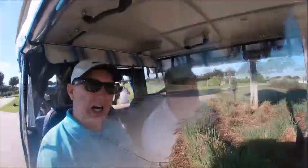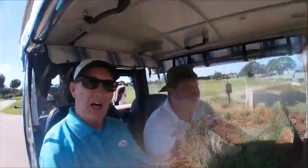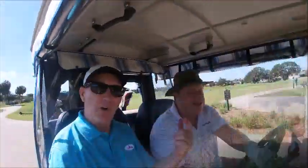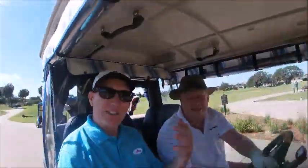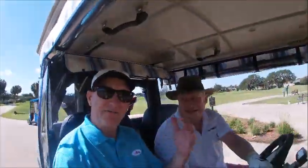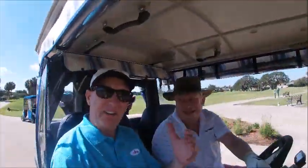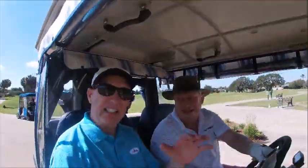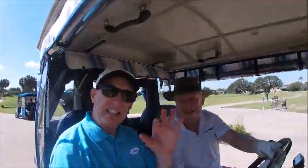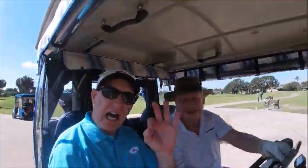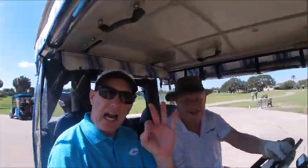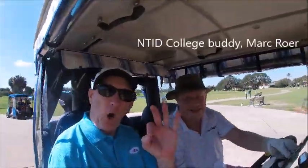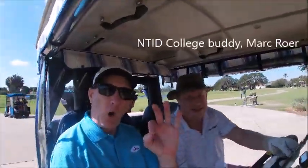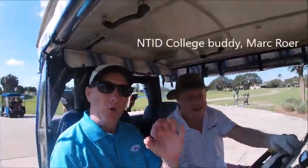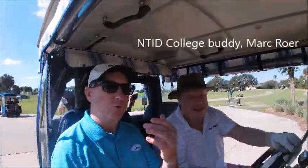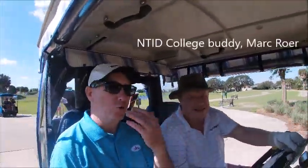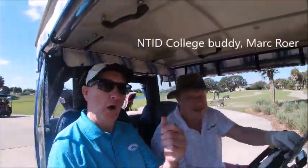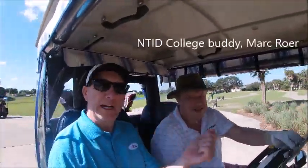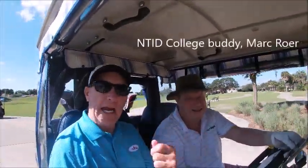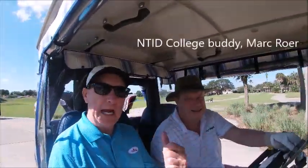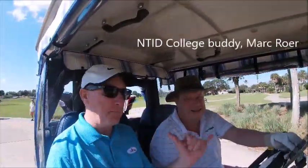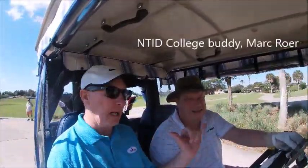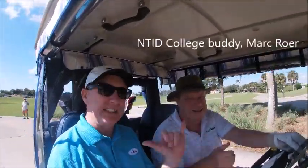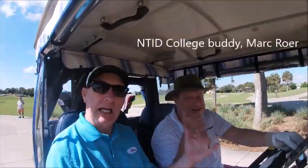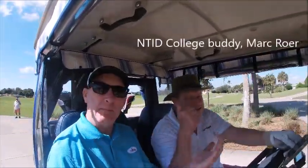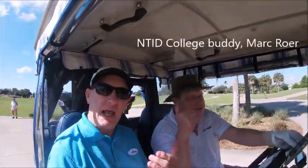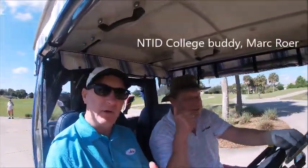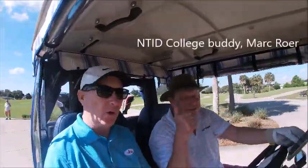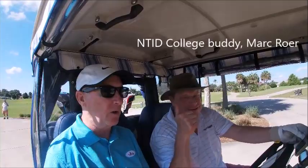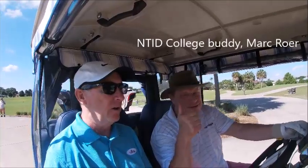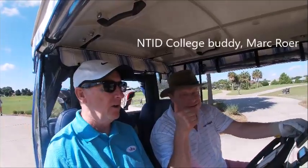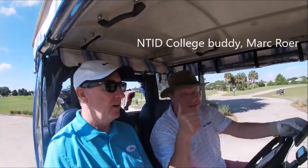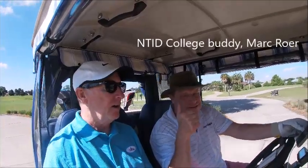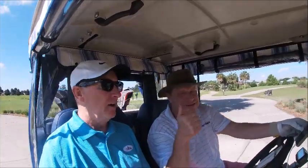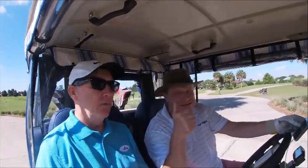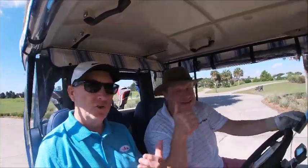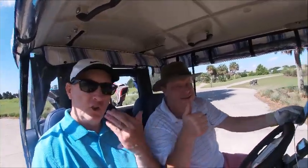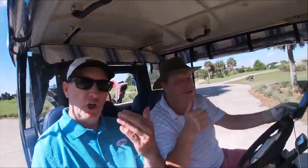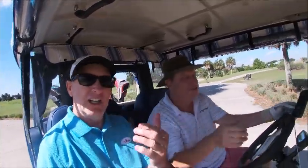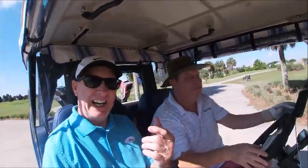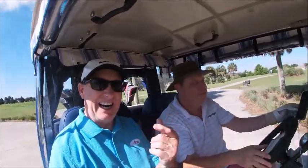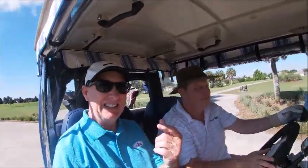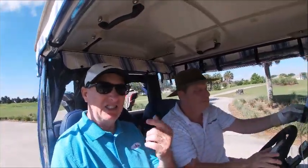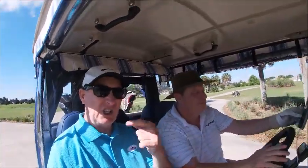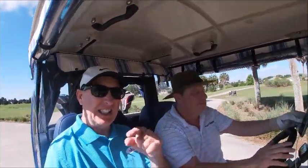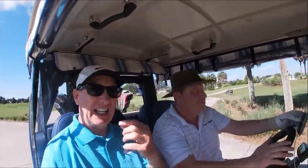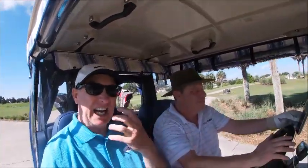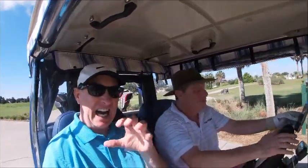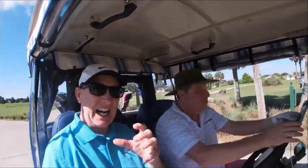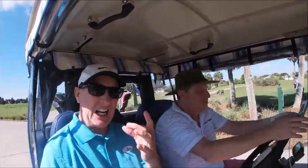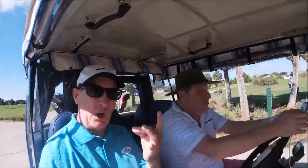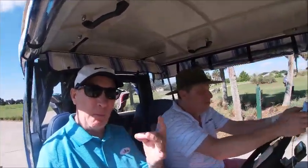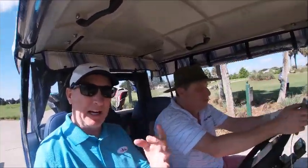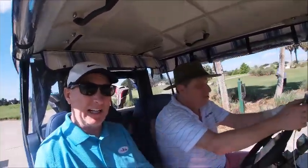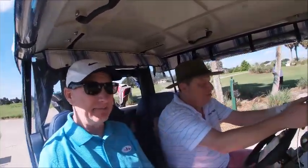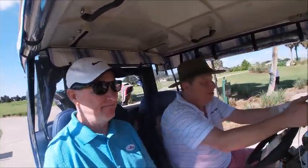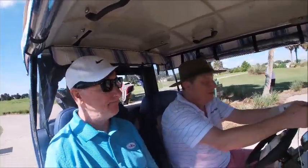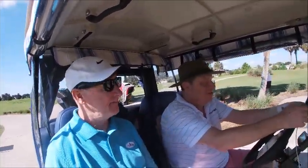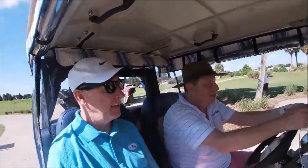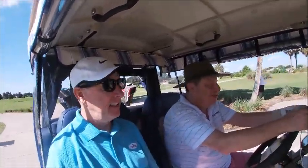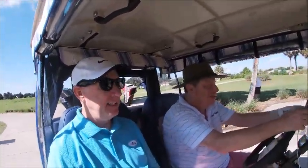Wow, we just finished 9 holes. Great game, but same level. Good, now it's starting to get hot and humid.